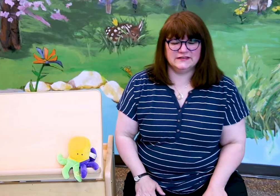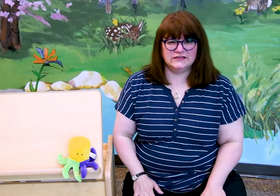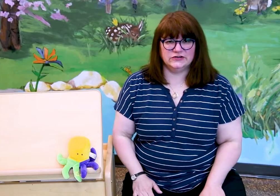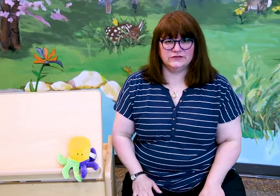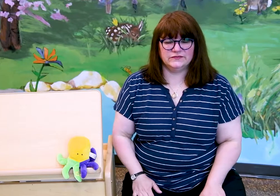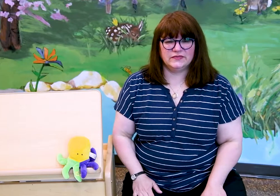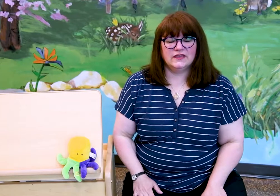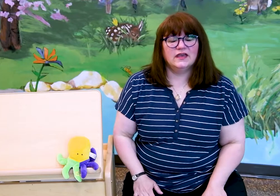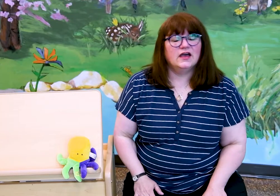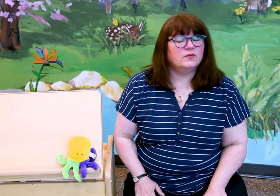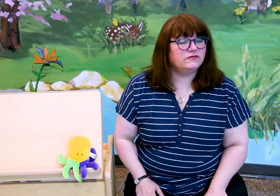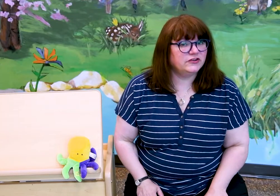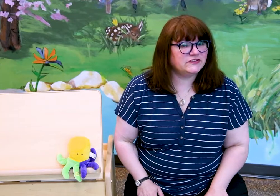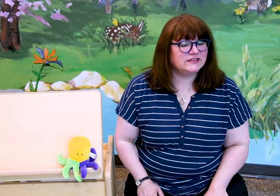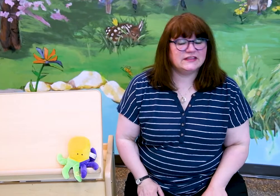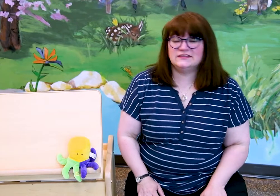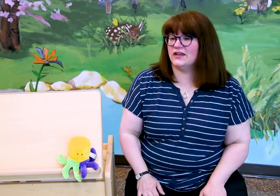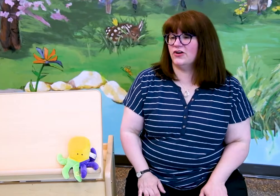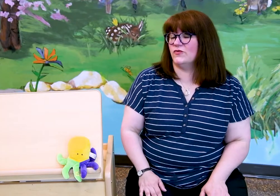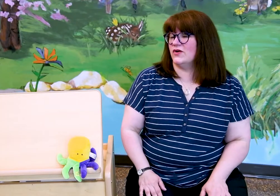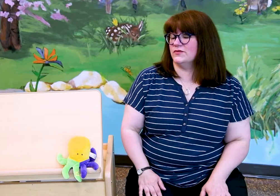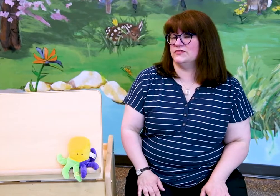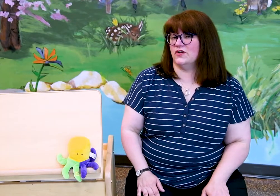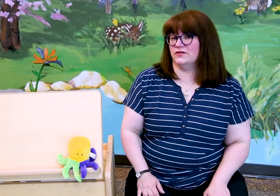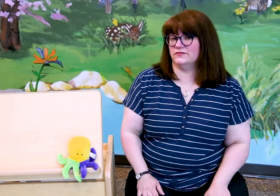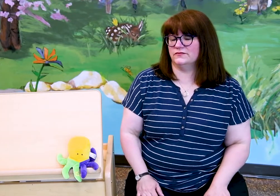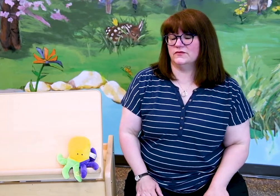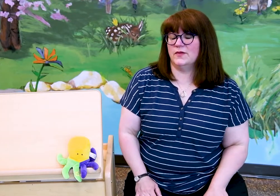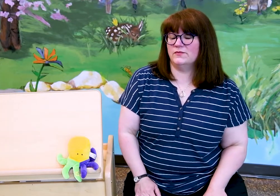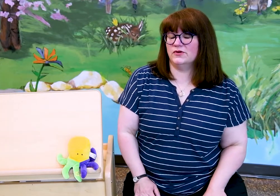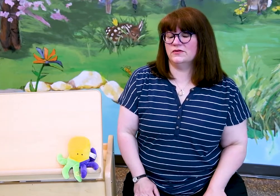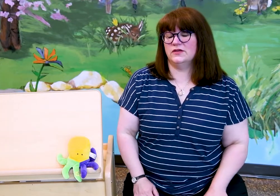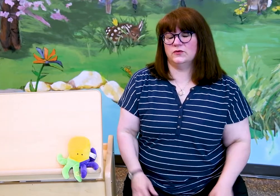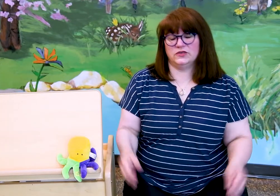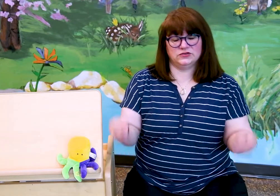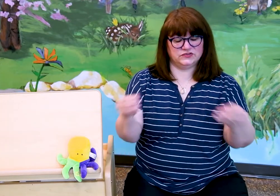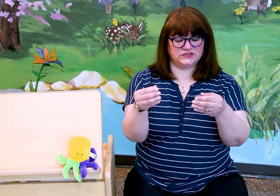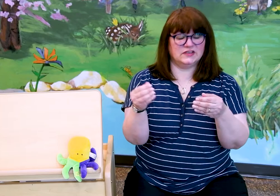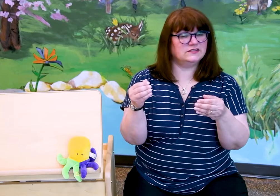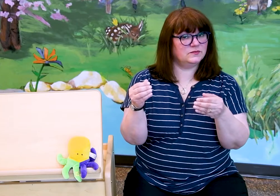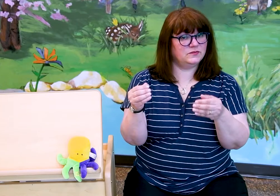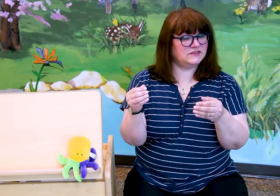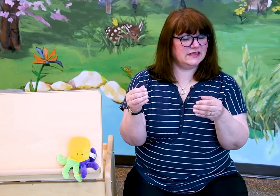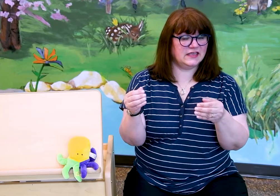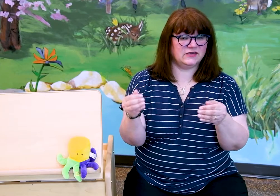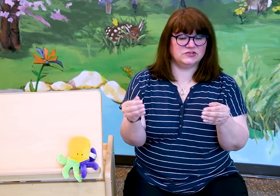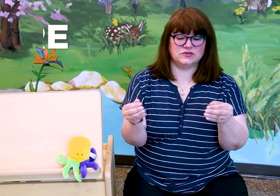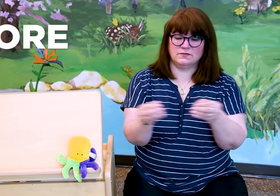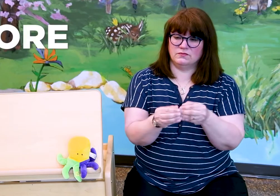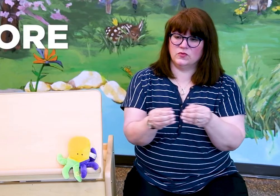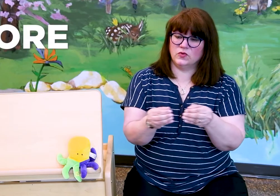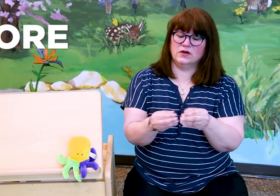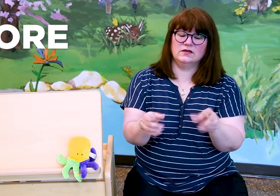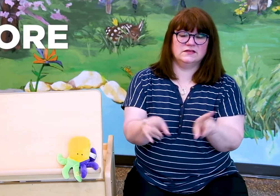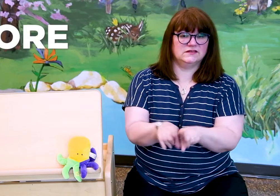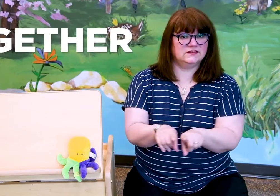here. But first, let's sing our welcome song. Remember, we use some sign language, more,